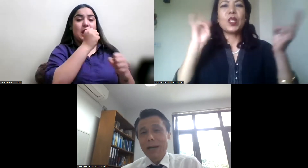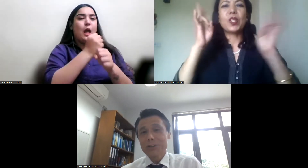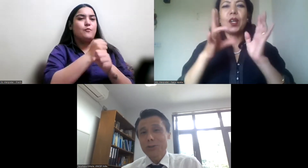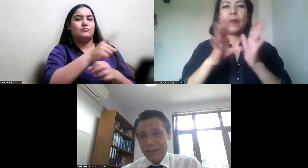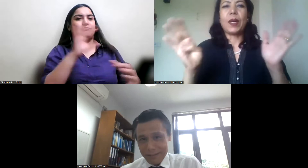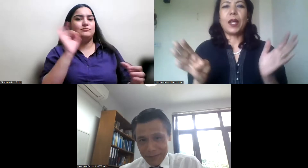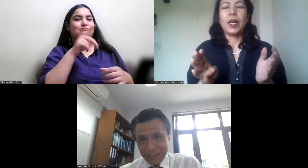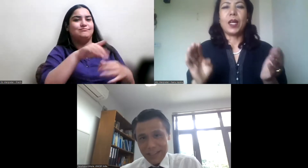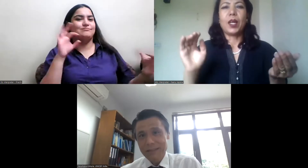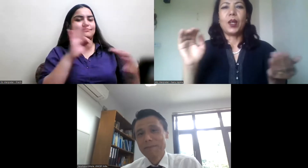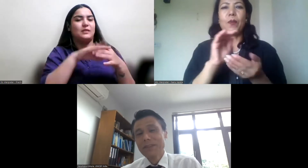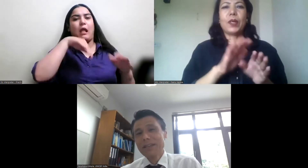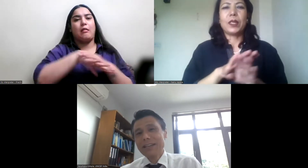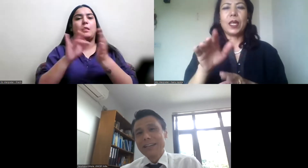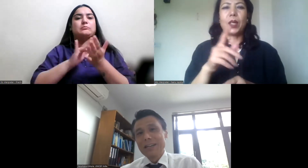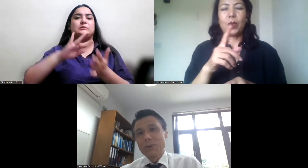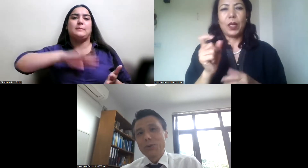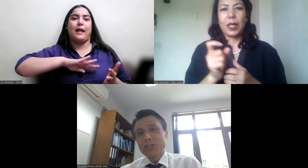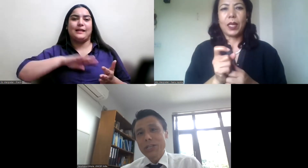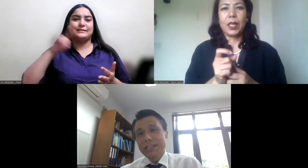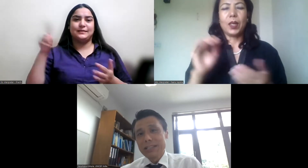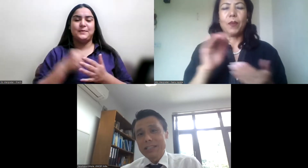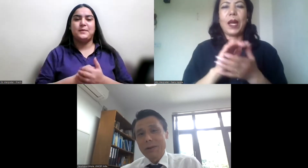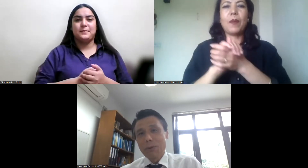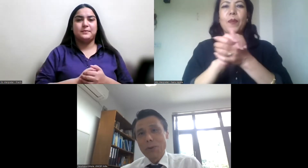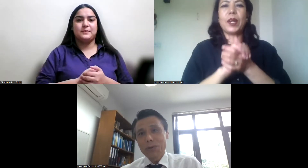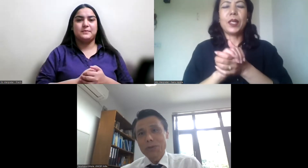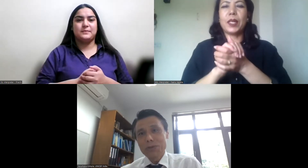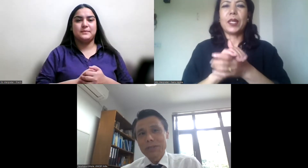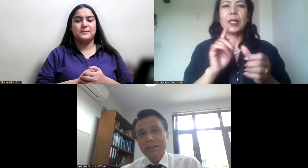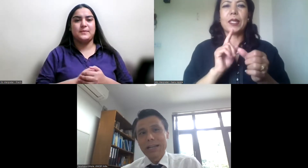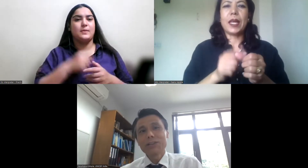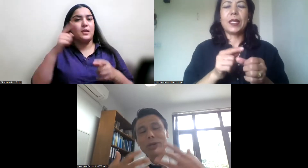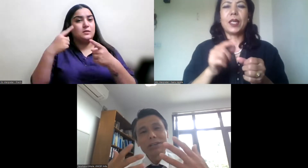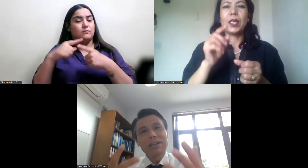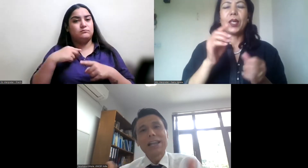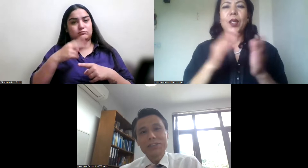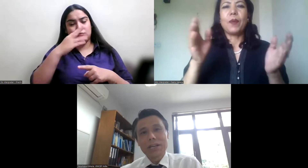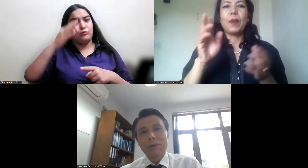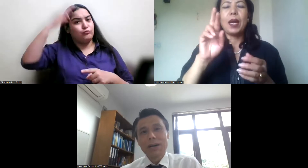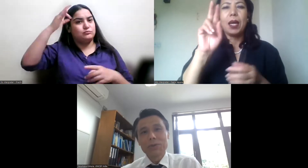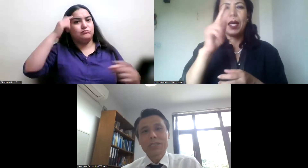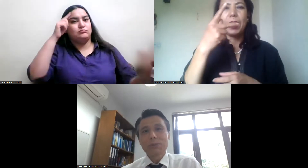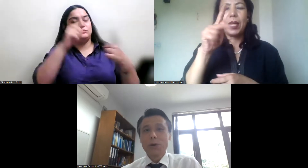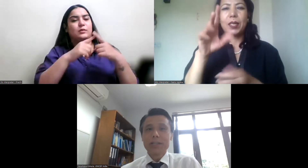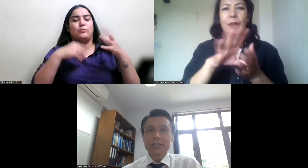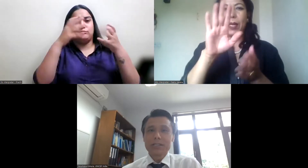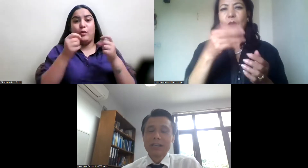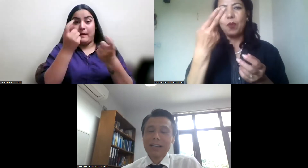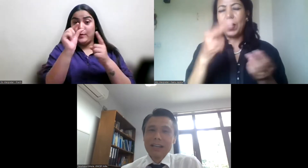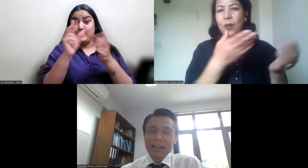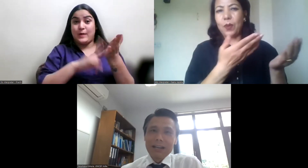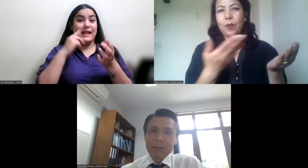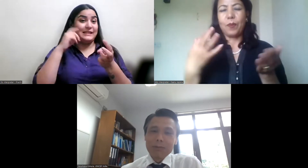from Maharashtra, India, featured in this report. I'd like to acknowledge our UNICEF